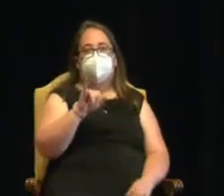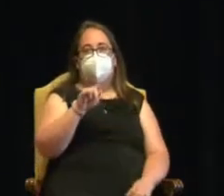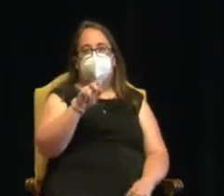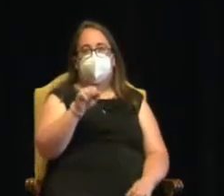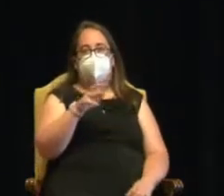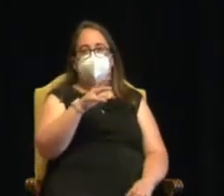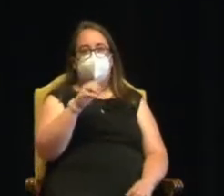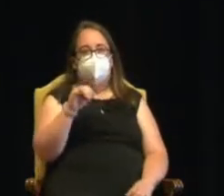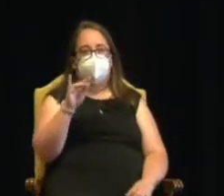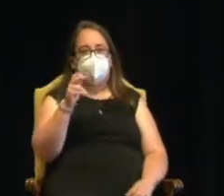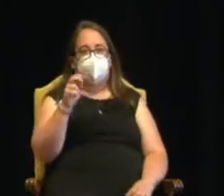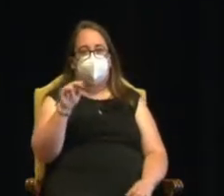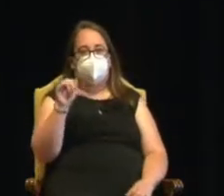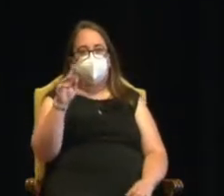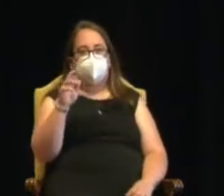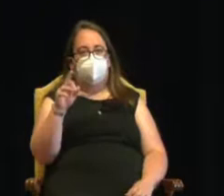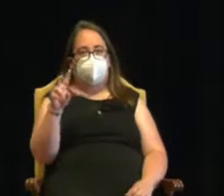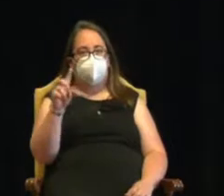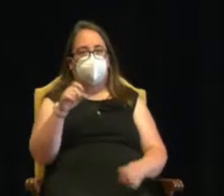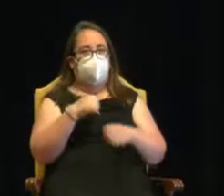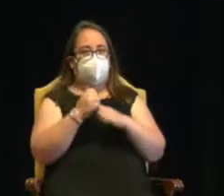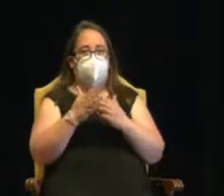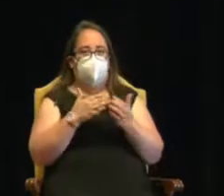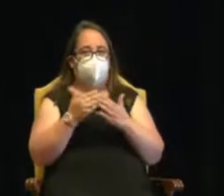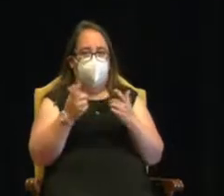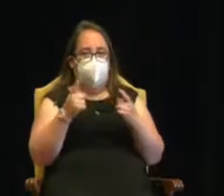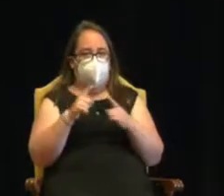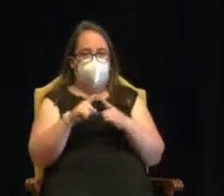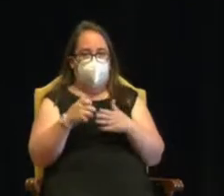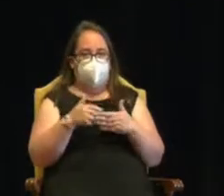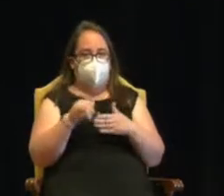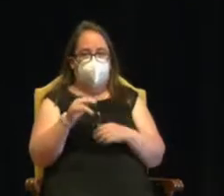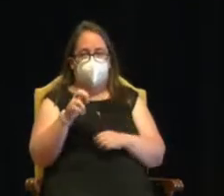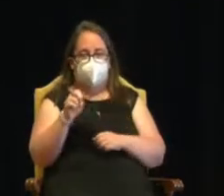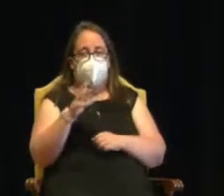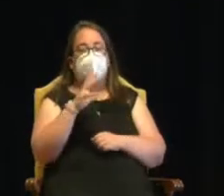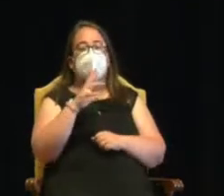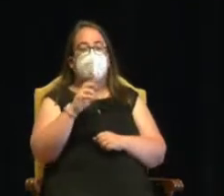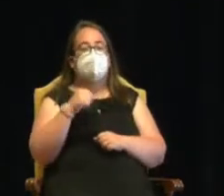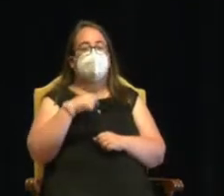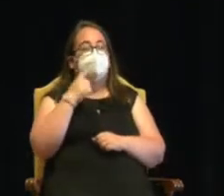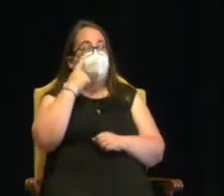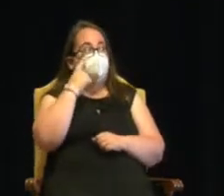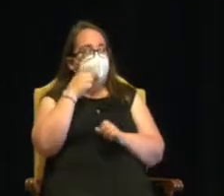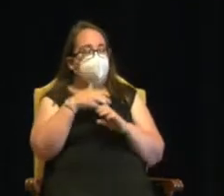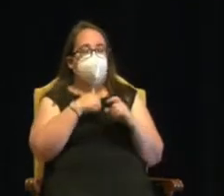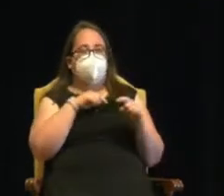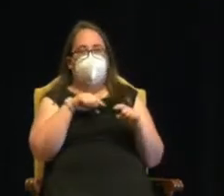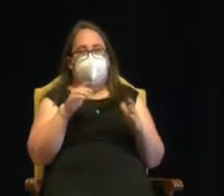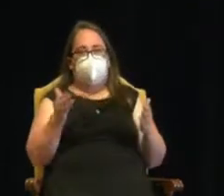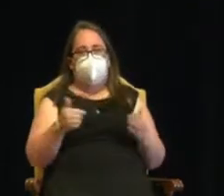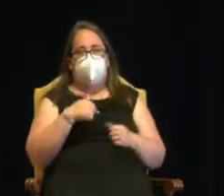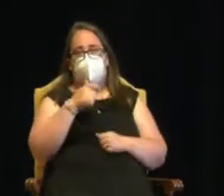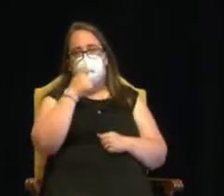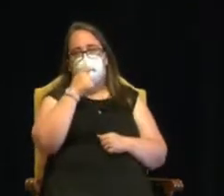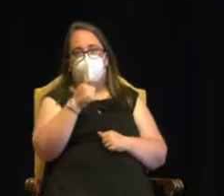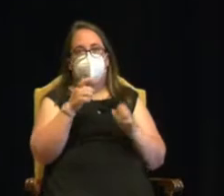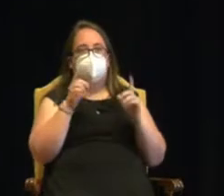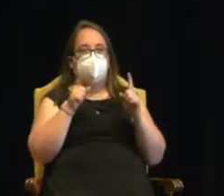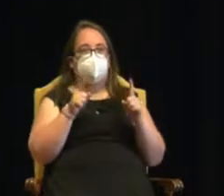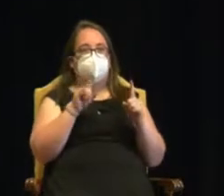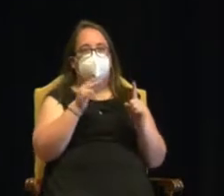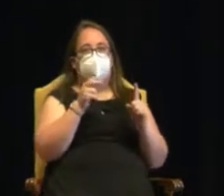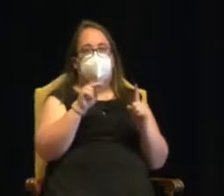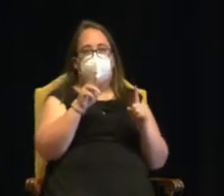Crawford making Whatever Happened to Baby Jane. Just before I came here, I watched the episode where